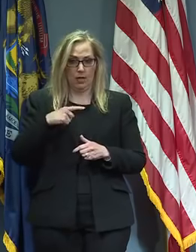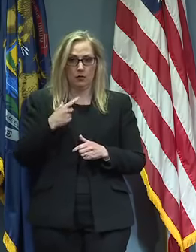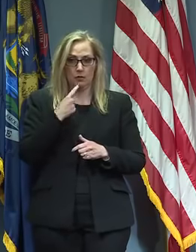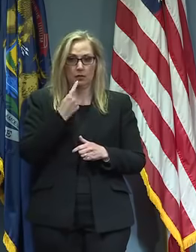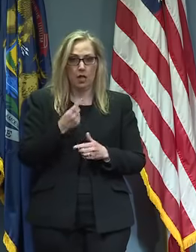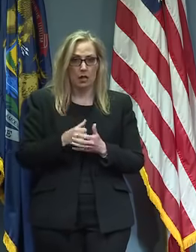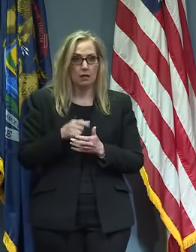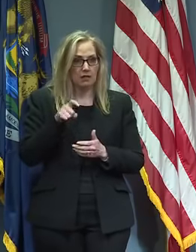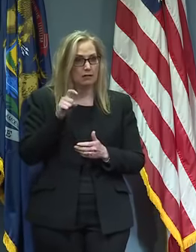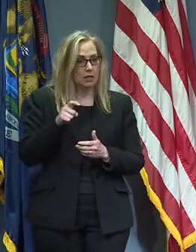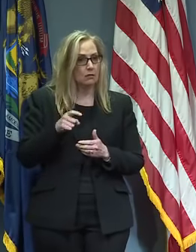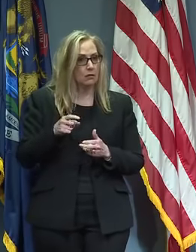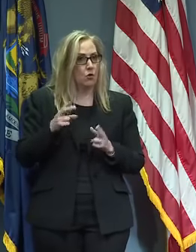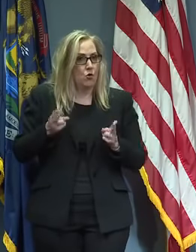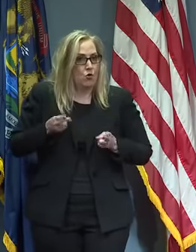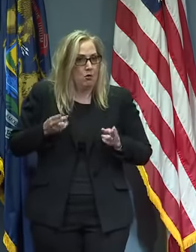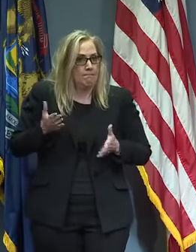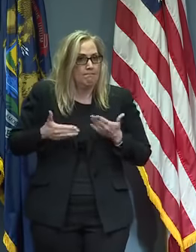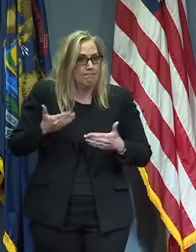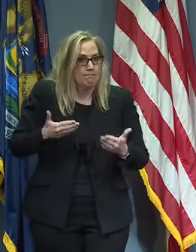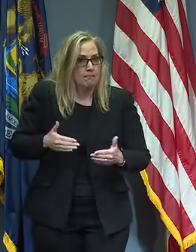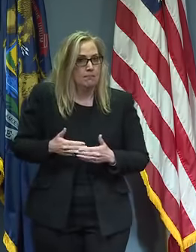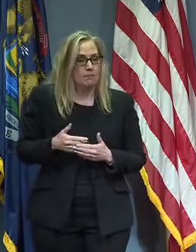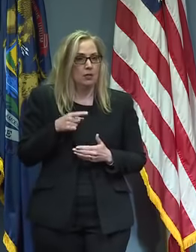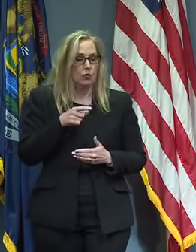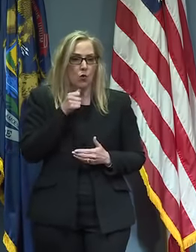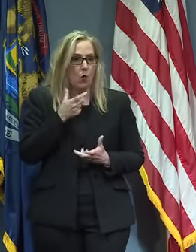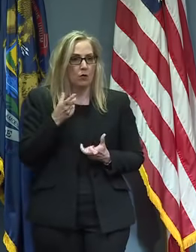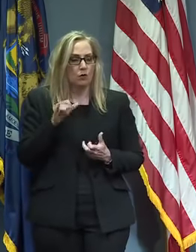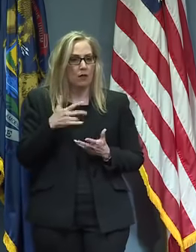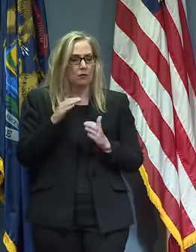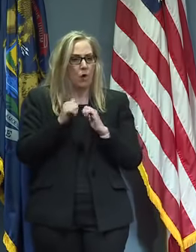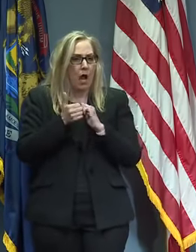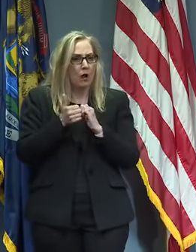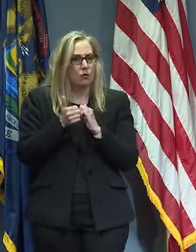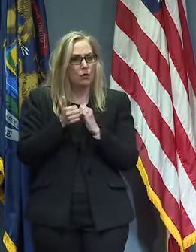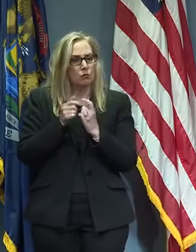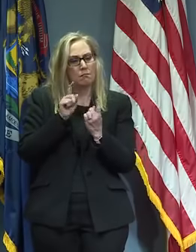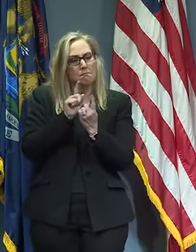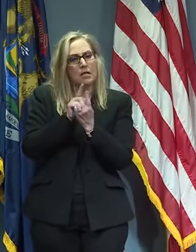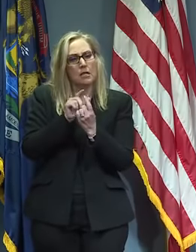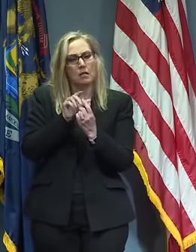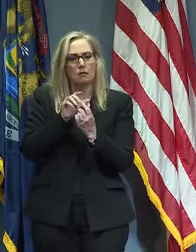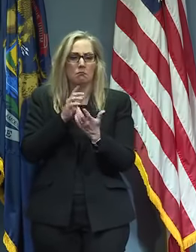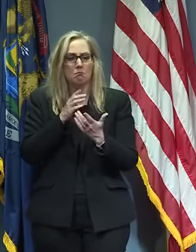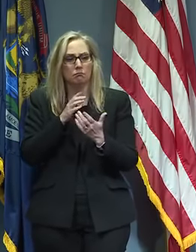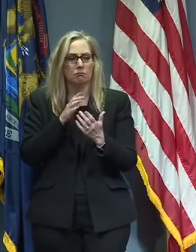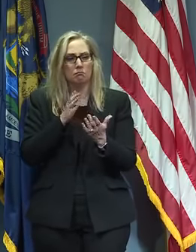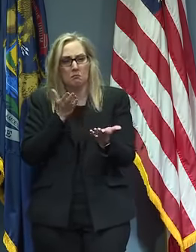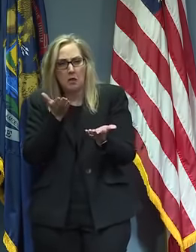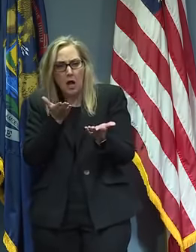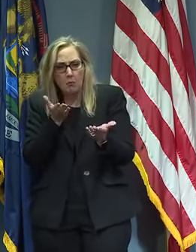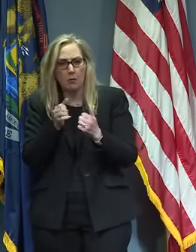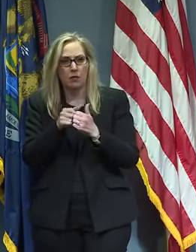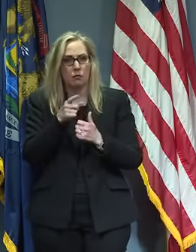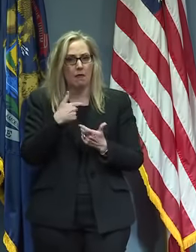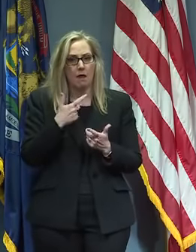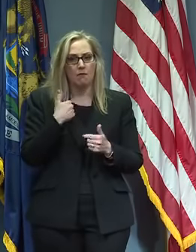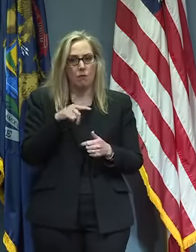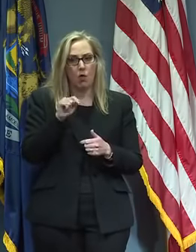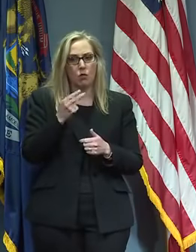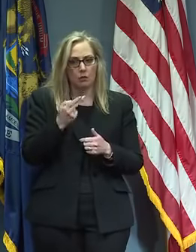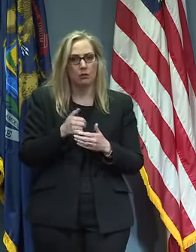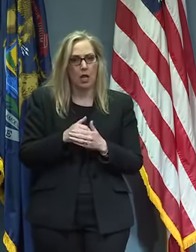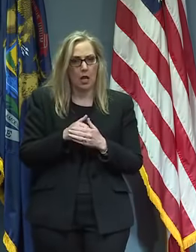this needs to speed up and that you're not wanting to do that. So how do you meet in the middle, and what does it look like come Thursday in terms of